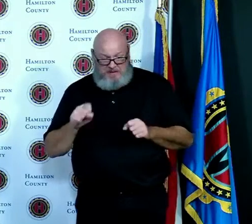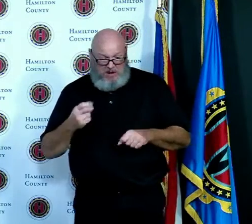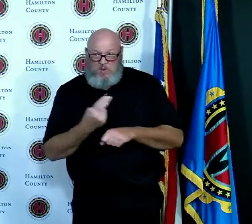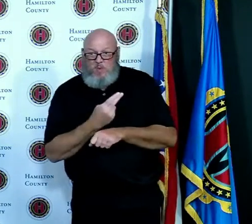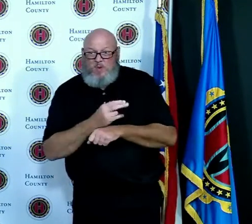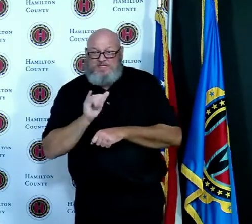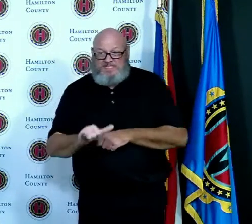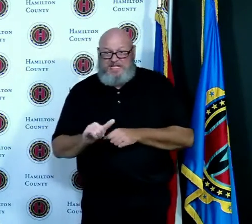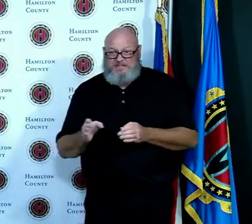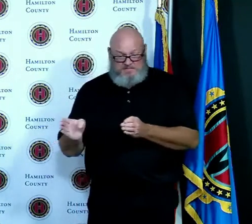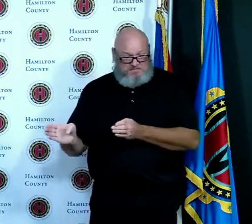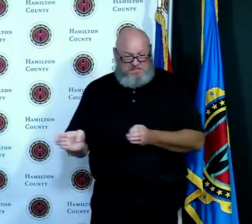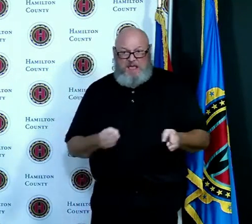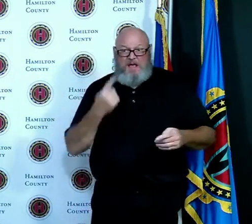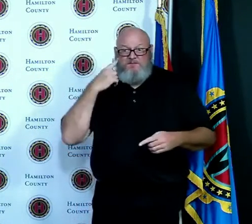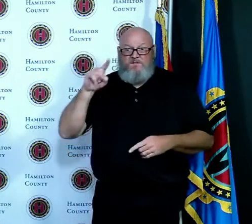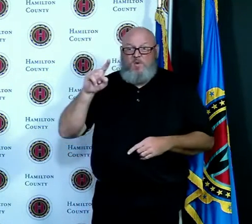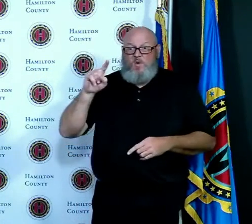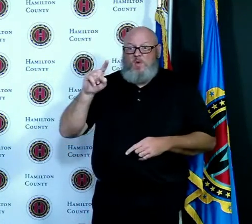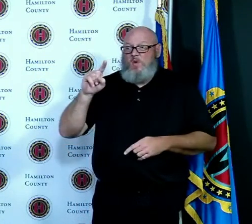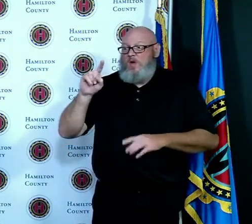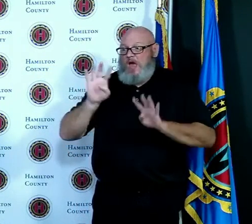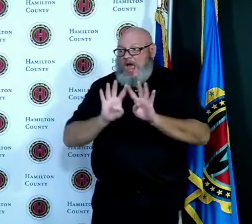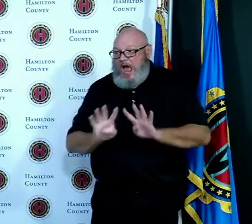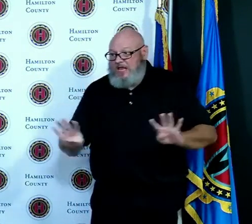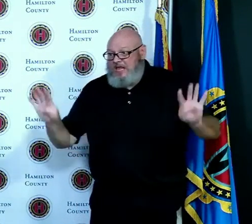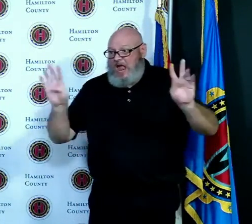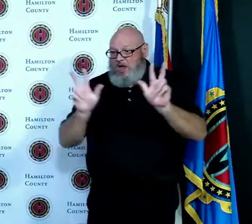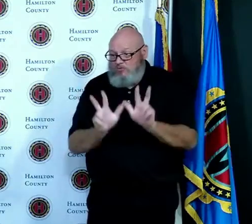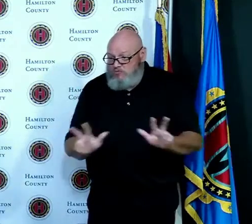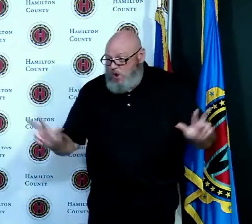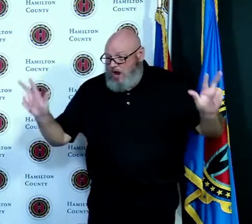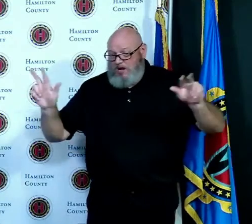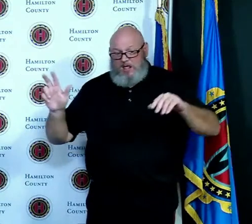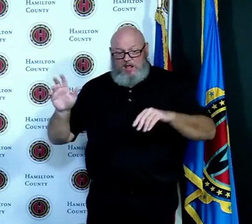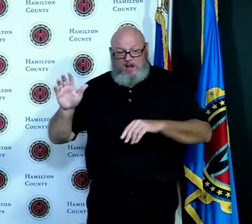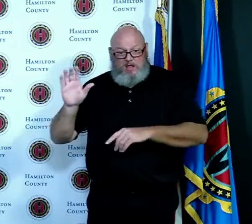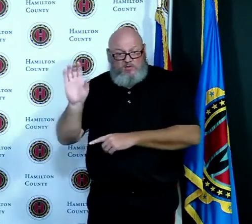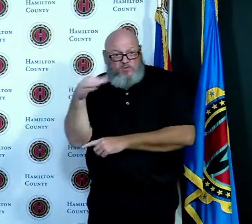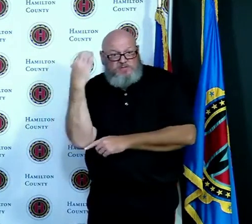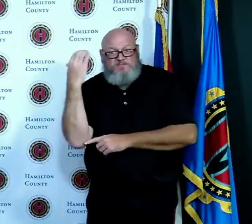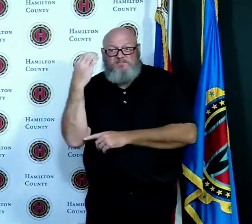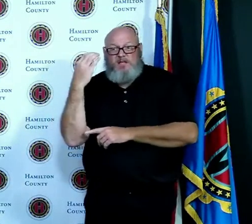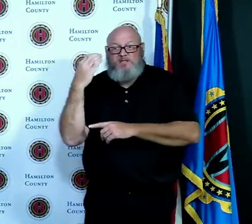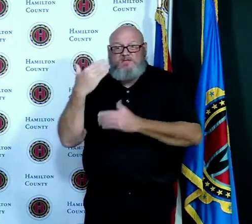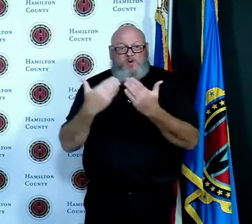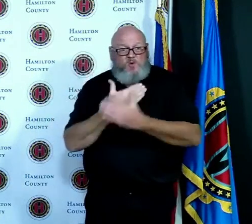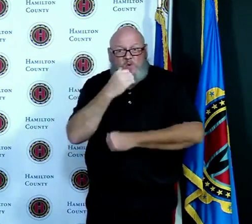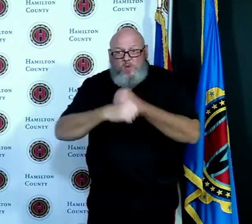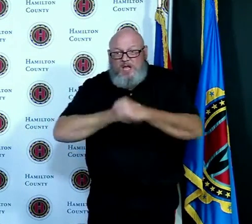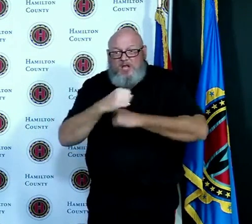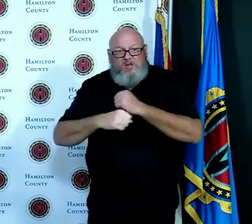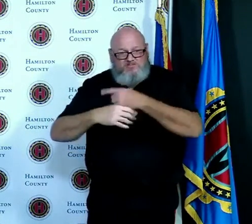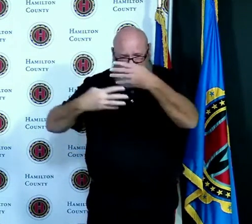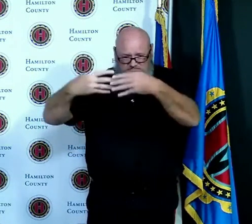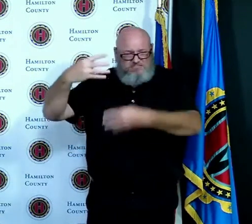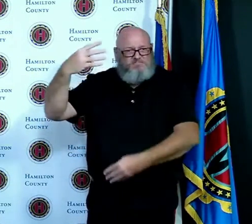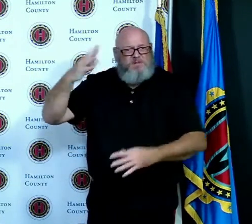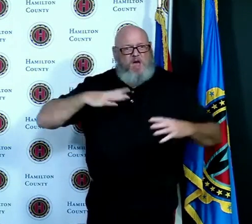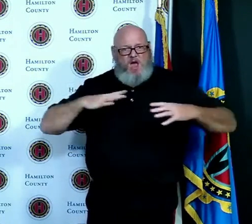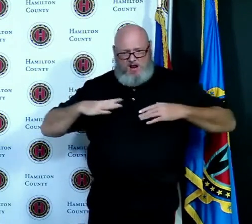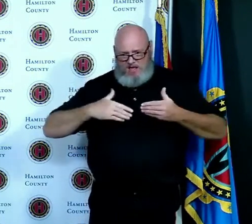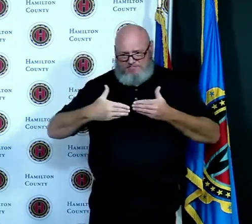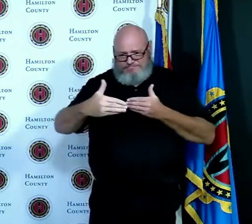Christmas, Hanukkah, and Kwanzaa gatherings and New Year's gatherings as well? I mean, do we need to buckle in to get through the